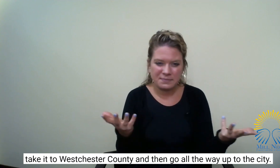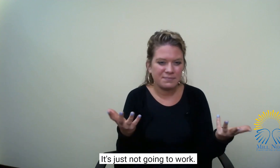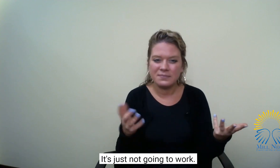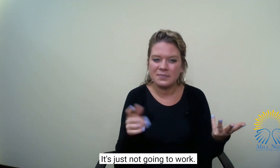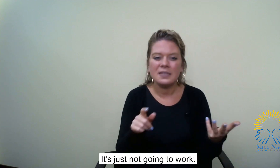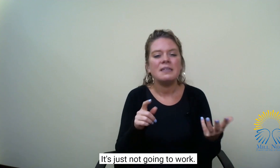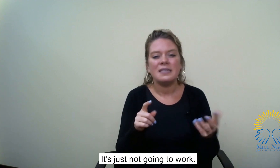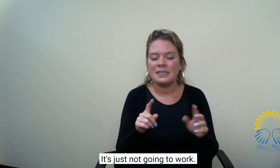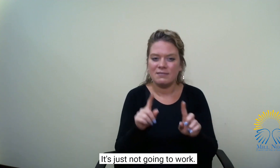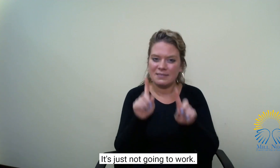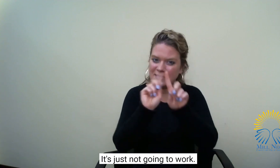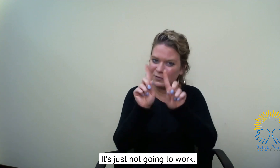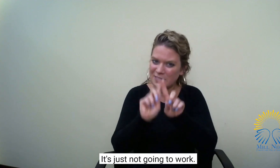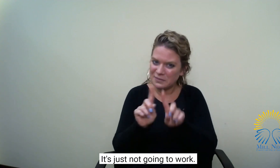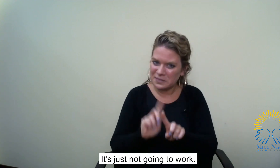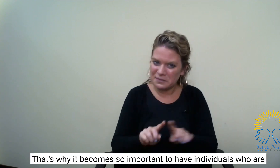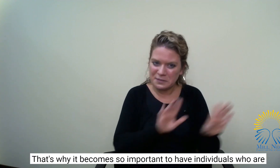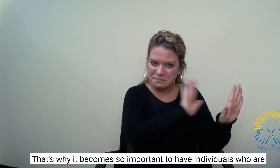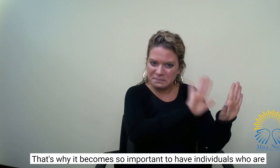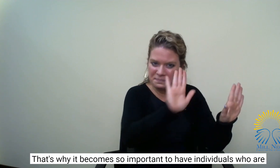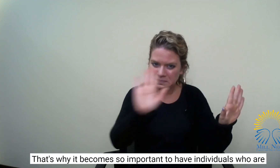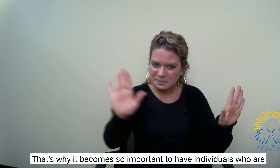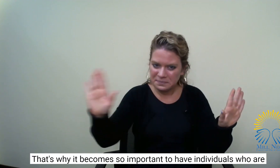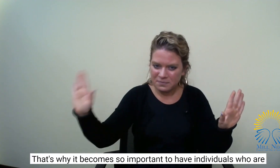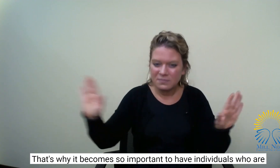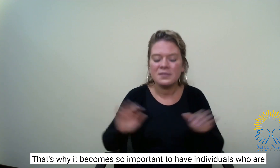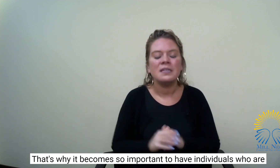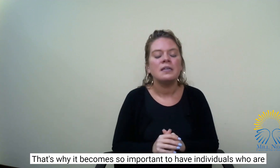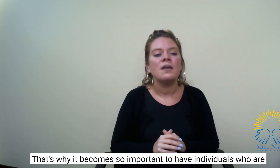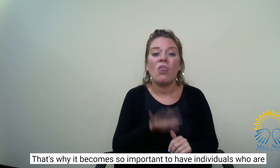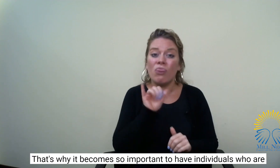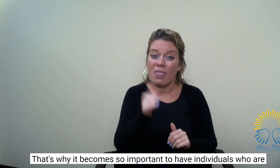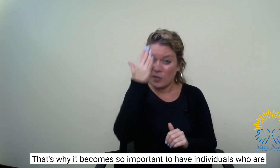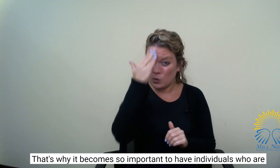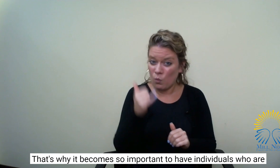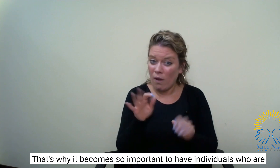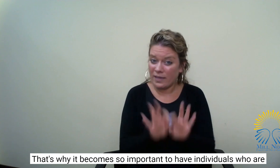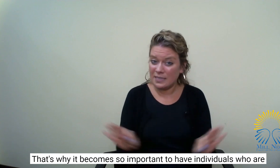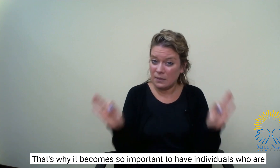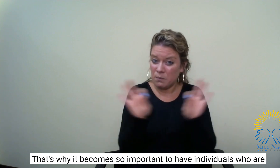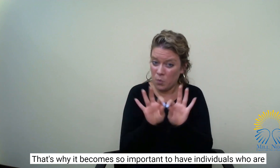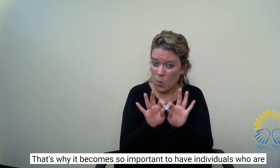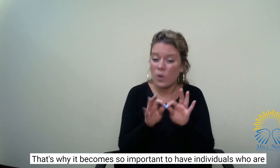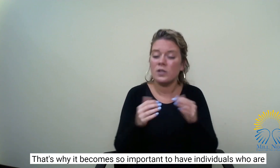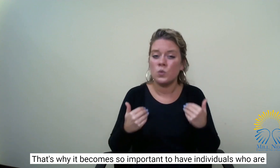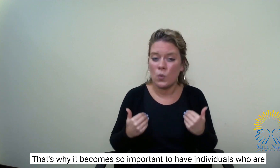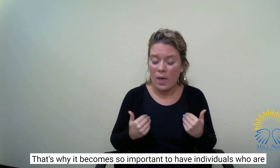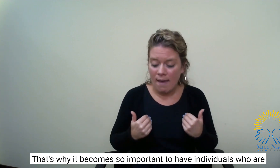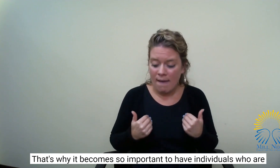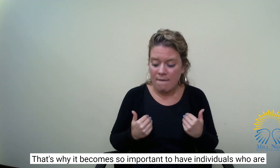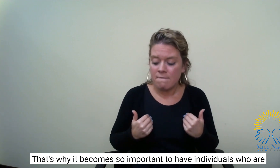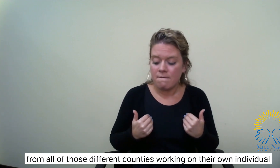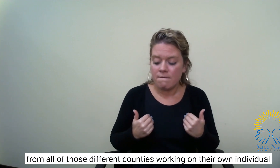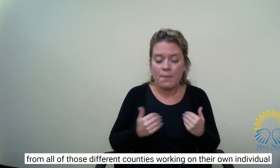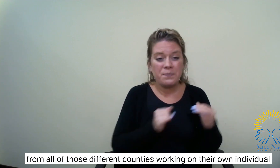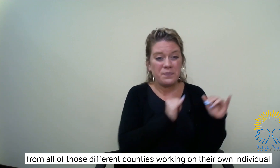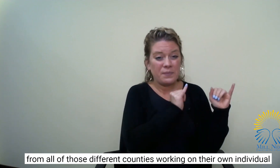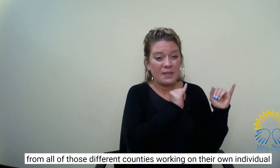It's just not going to work. That's why it becomes so important to have individuals who are from all of